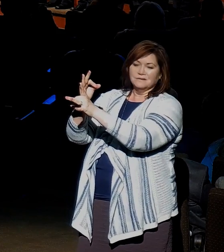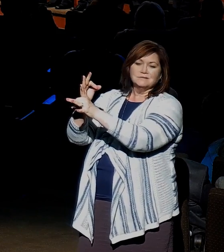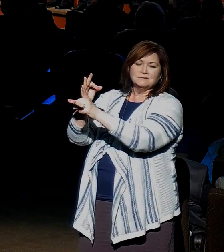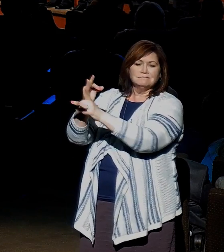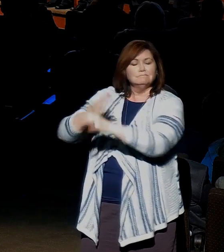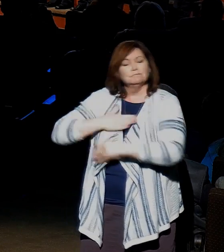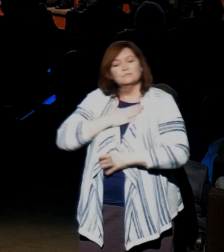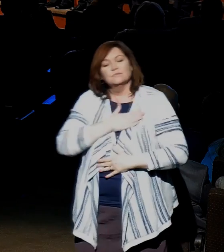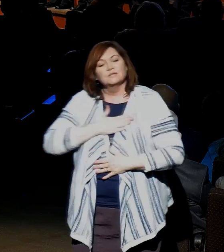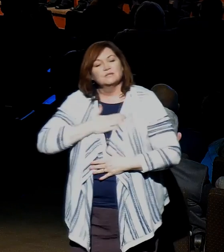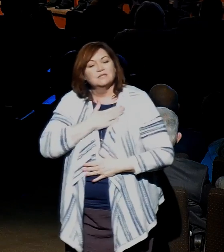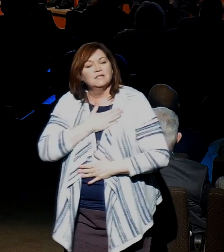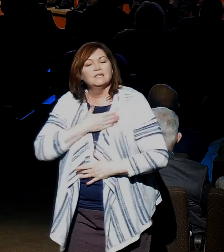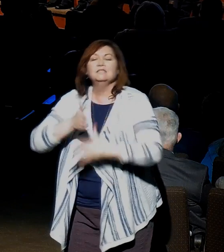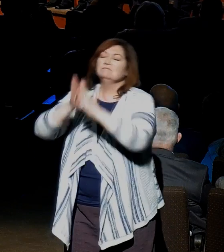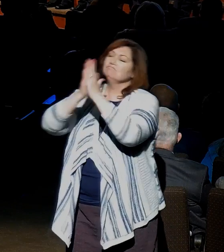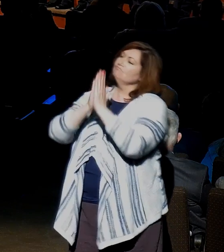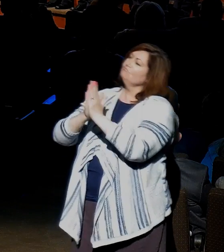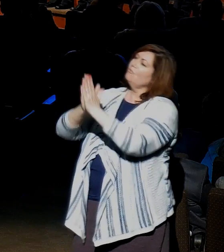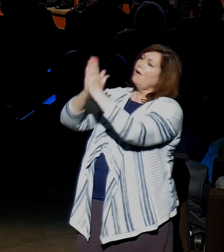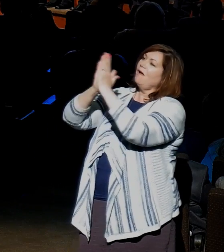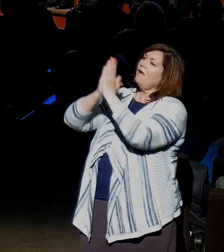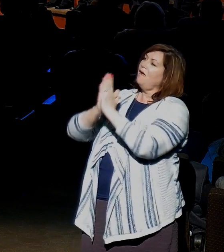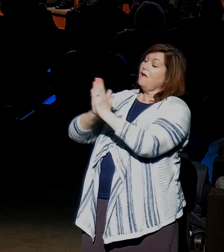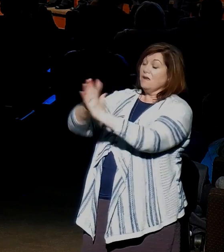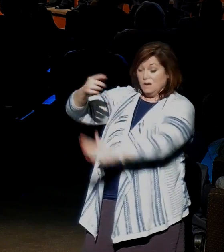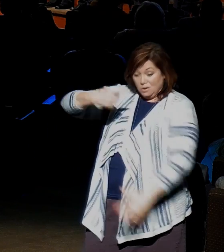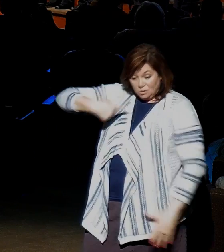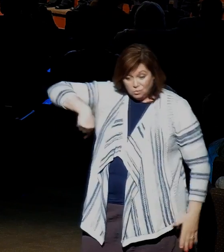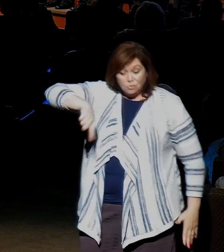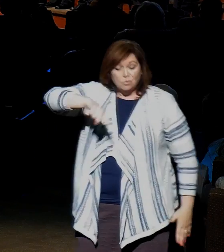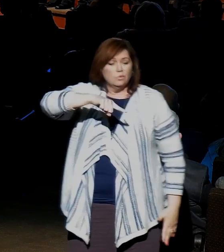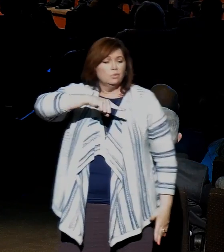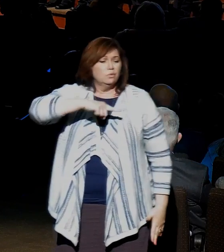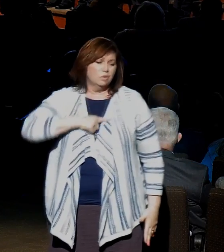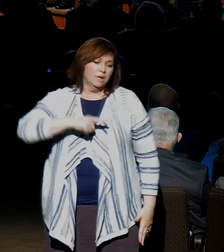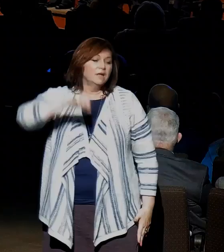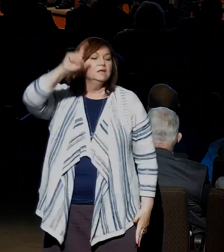We will pray, we'll pray.